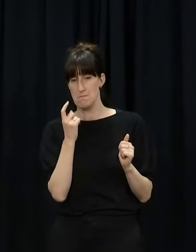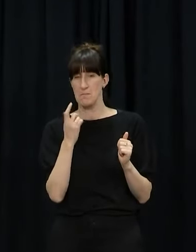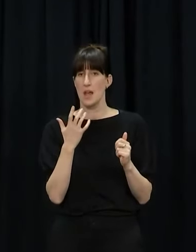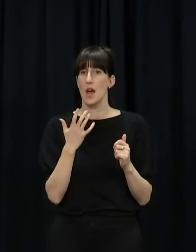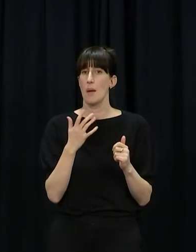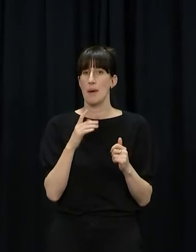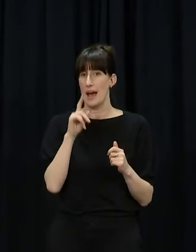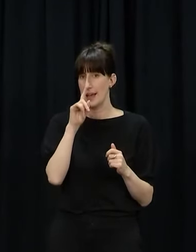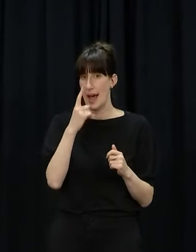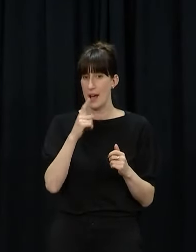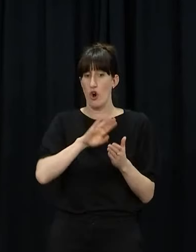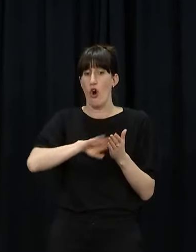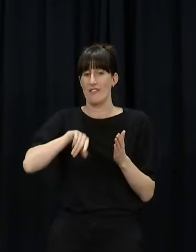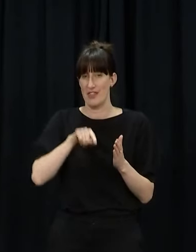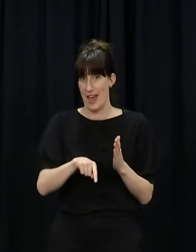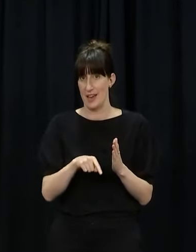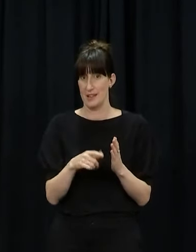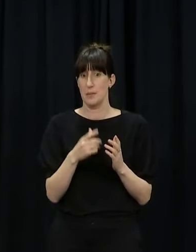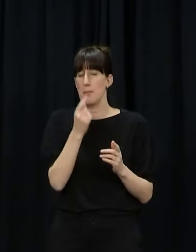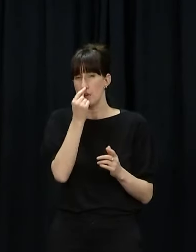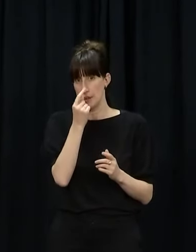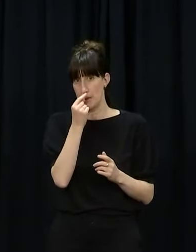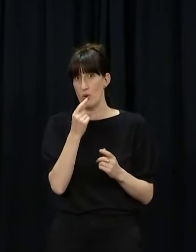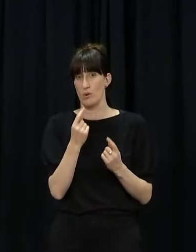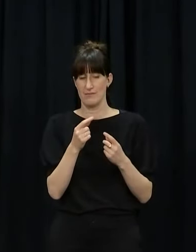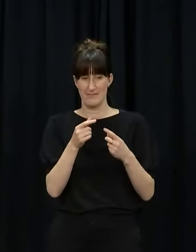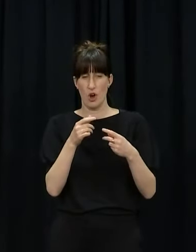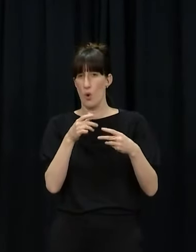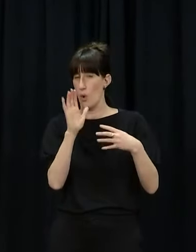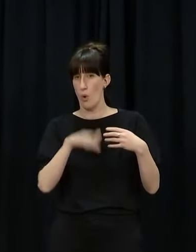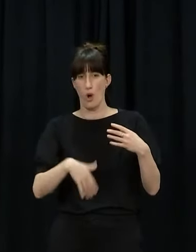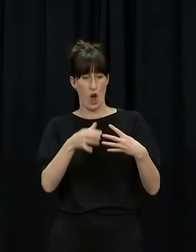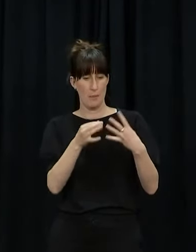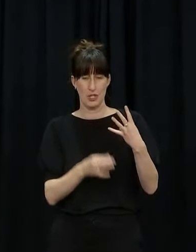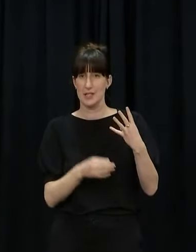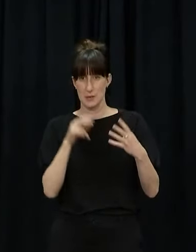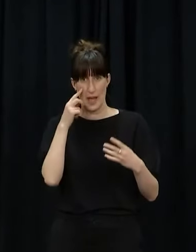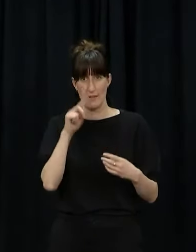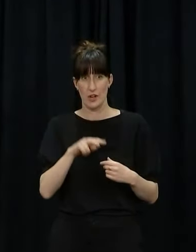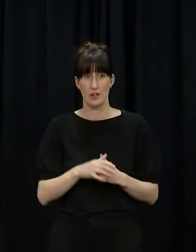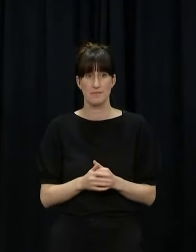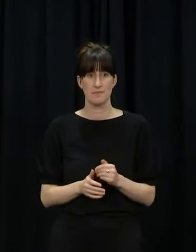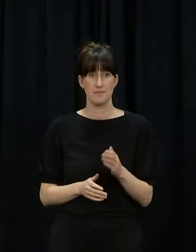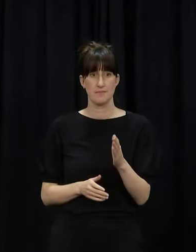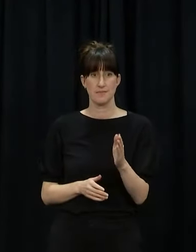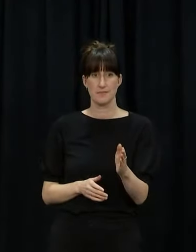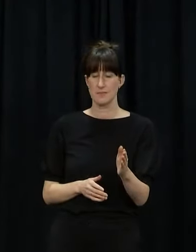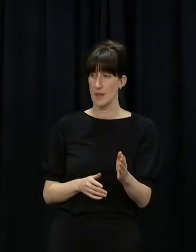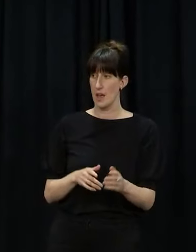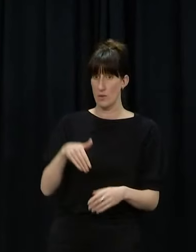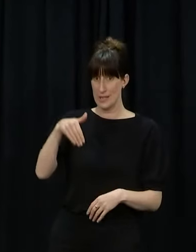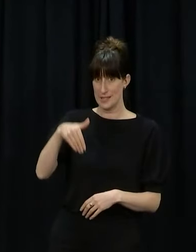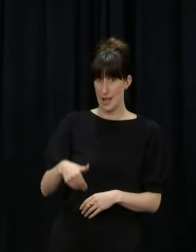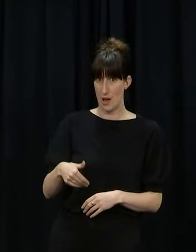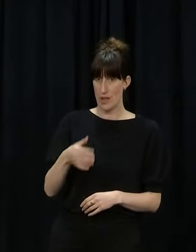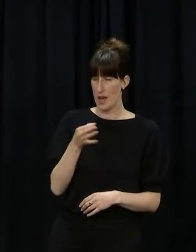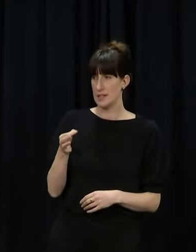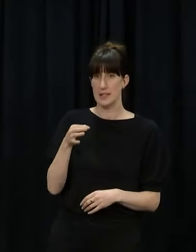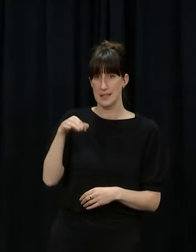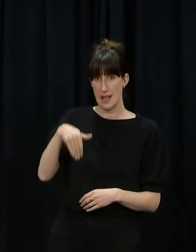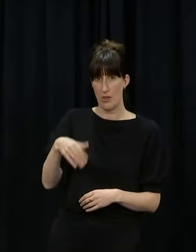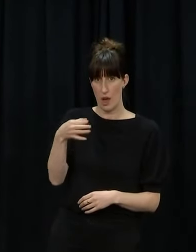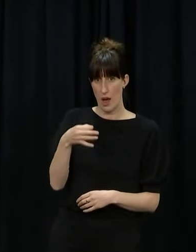across a number of facilities. On the South Island, Prime Minister, have you considered asking the ESR to test for wastewater in Queenstown and